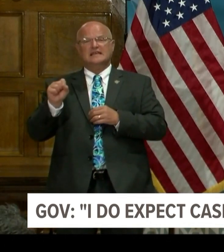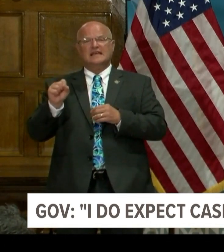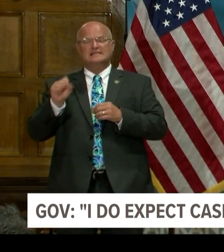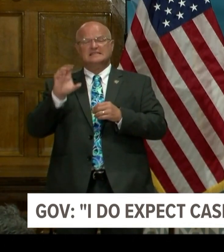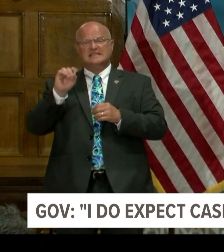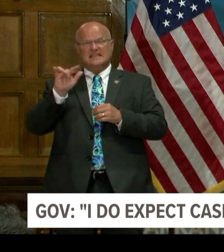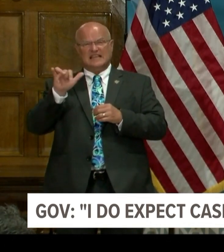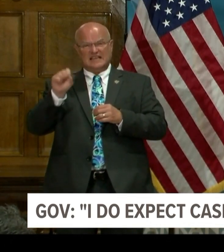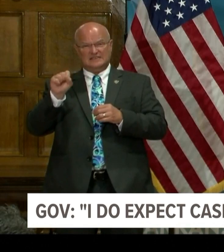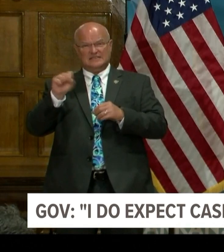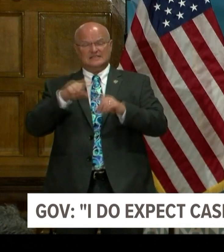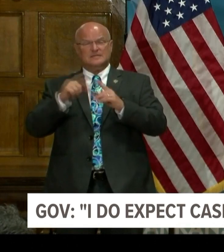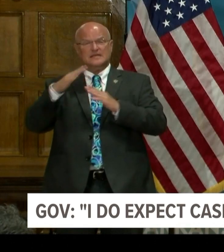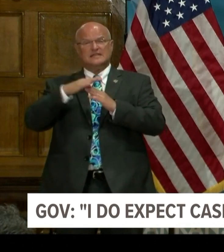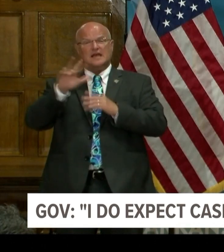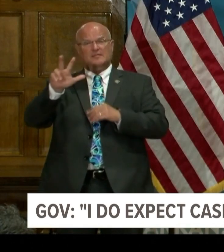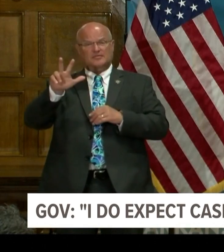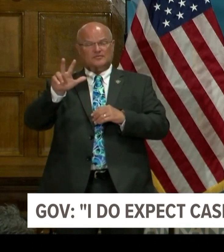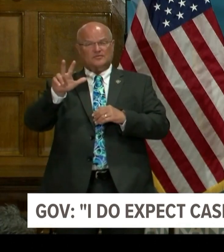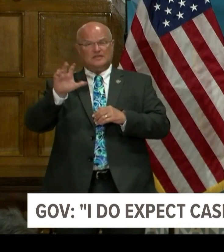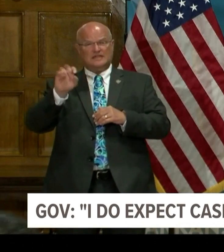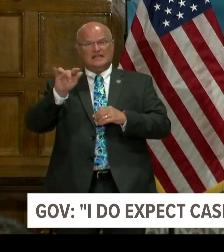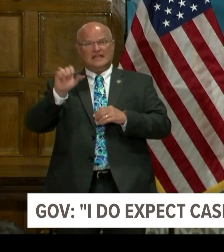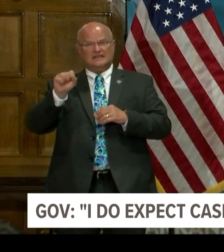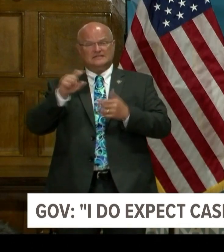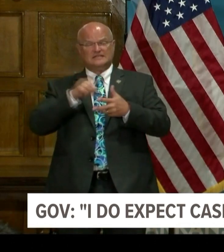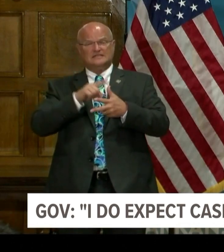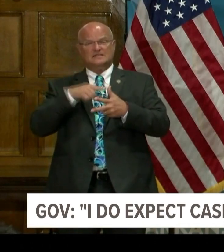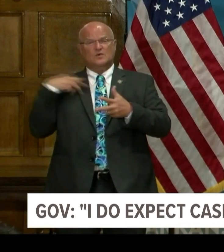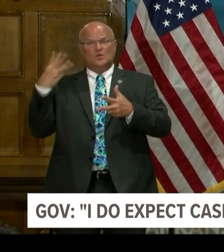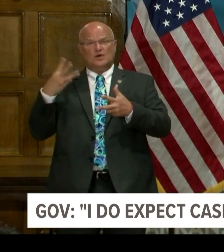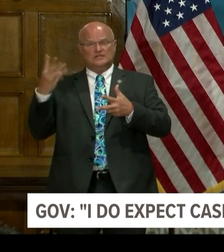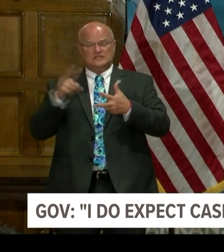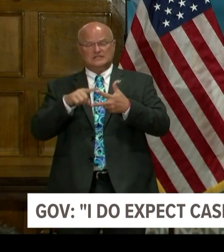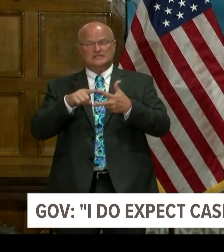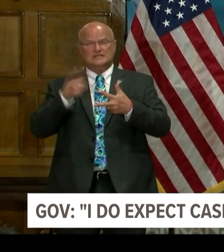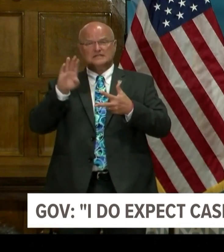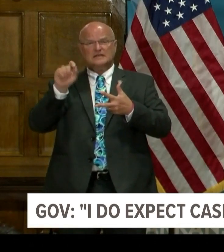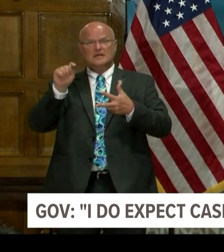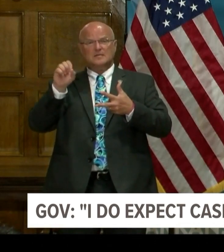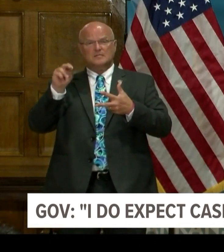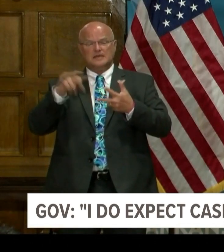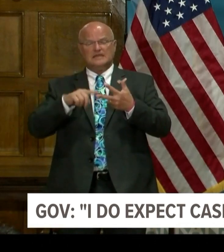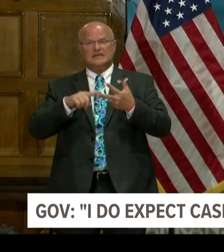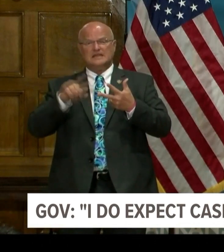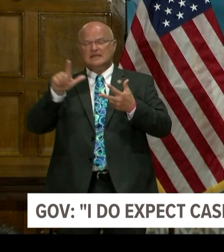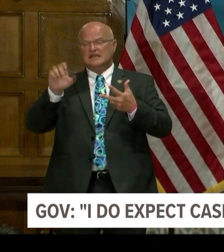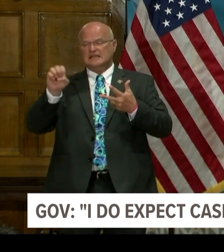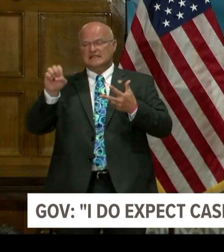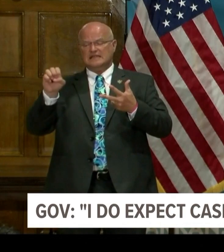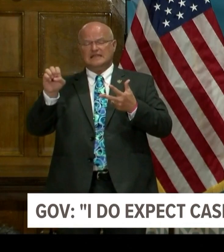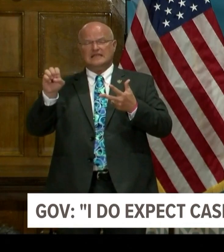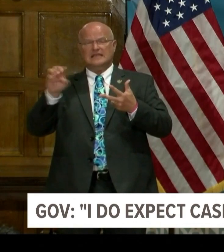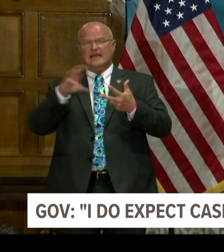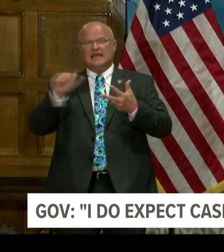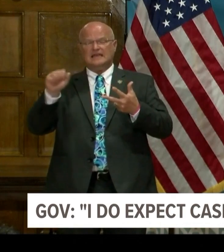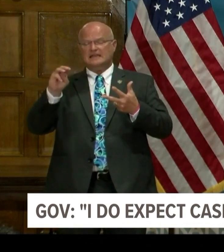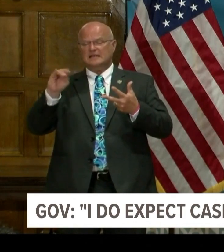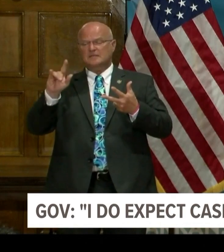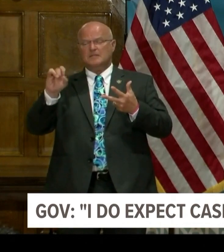in counties. The top 3 counties are Washington, Benton, Lee and Madison are tied for